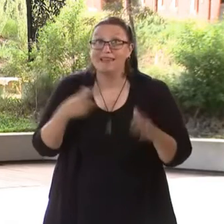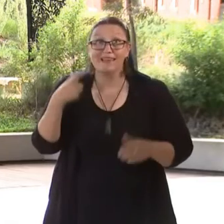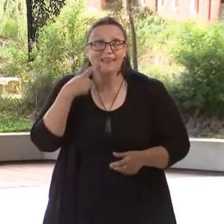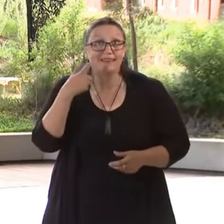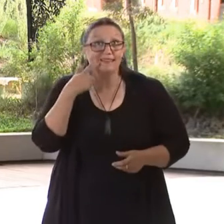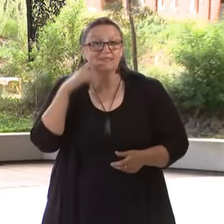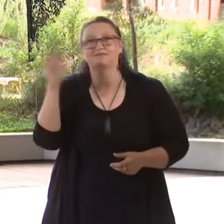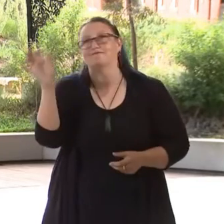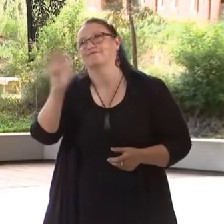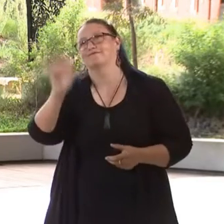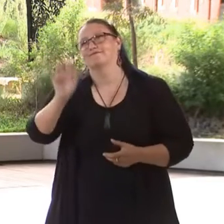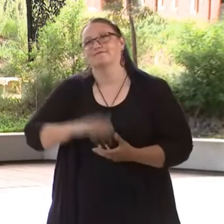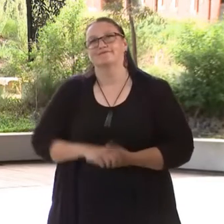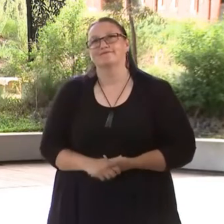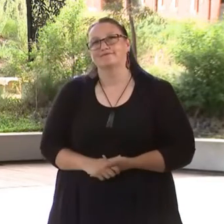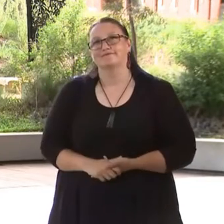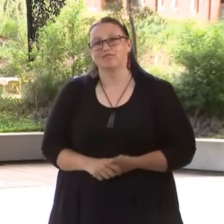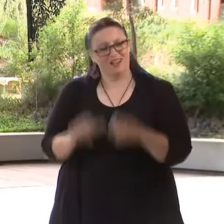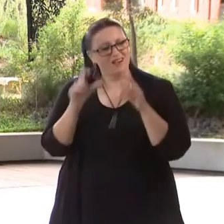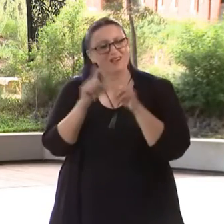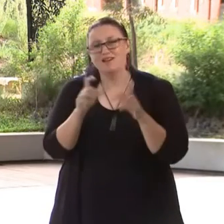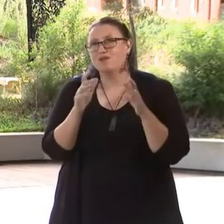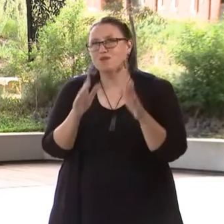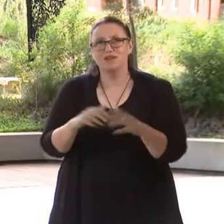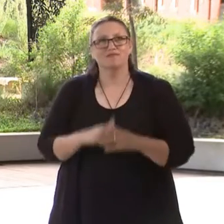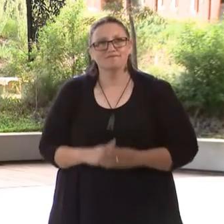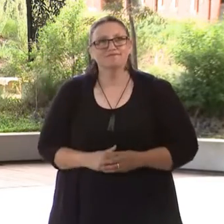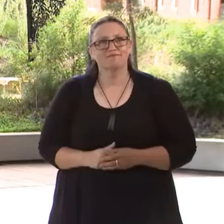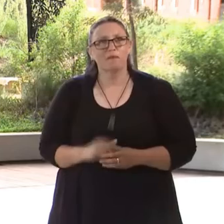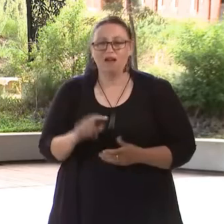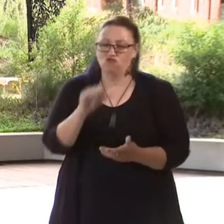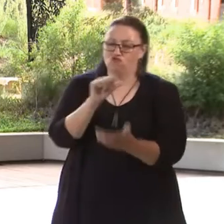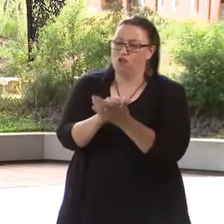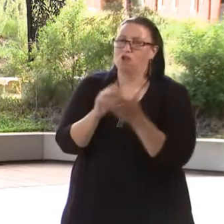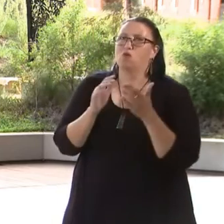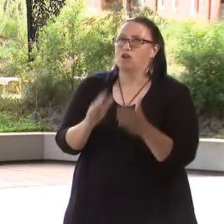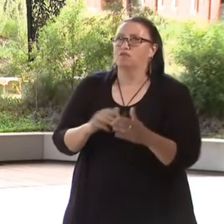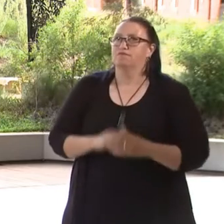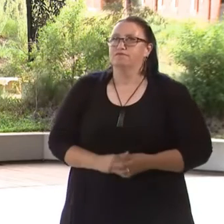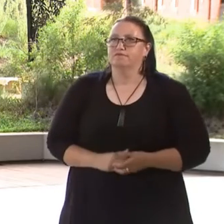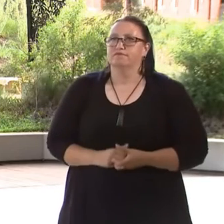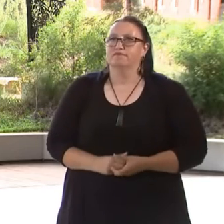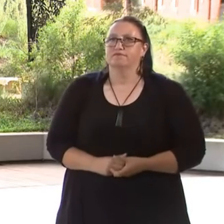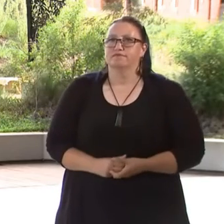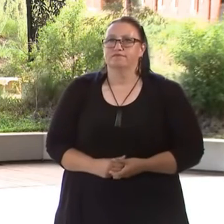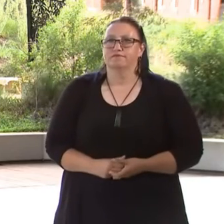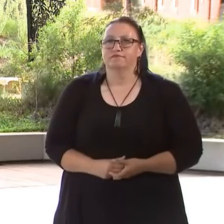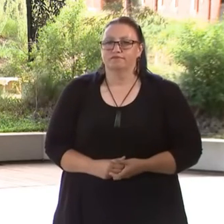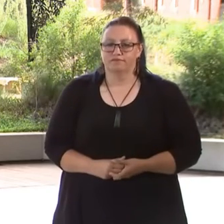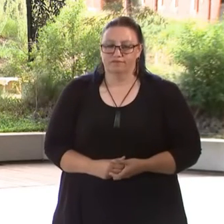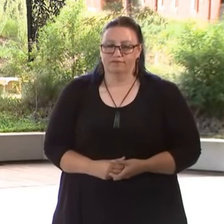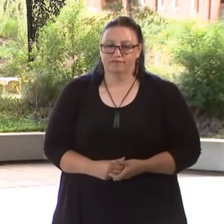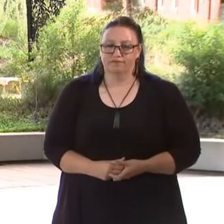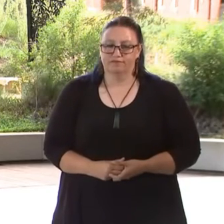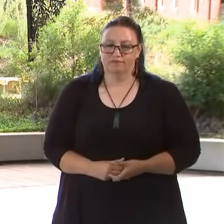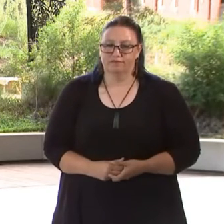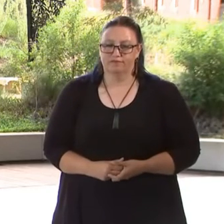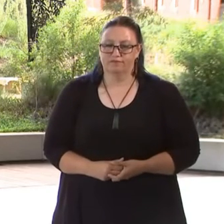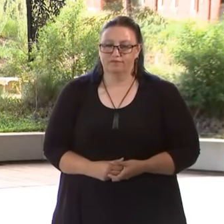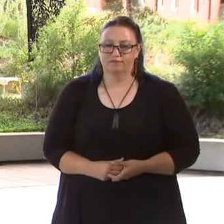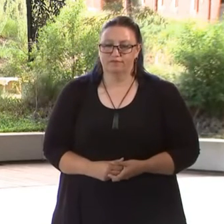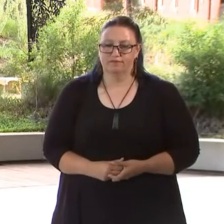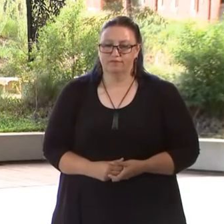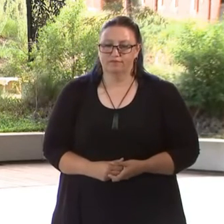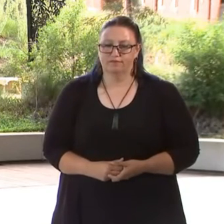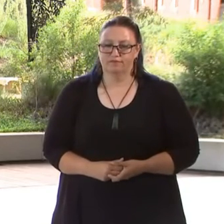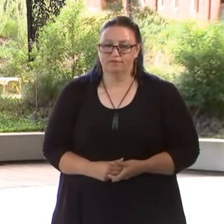It's a hard road, a difficult and challenging one, but it's the right road as we move through this next phase. Right across the board, if you